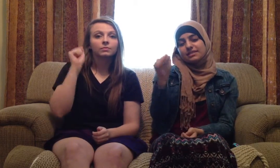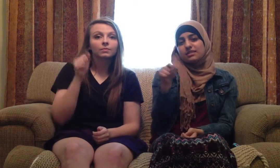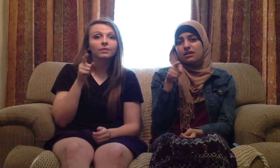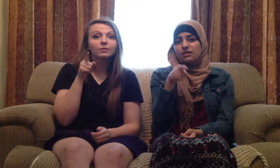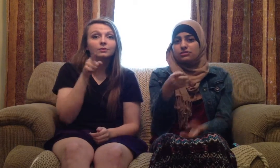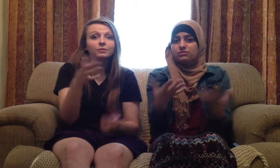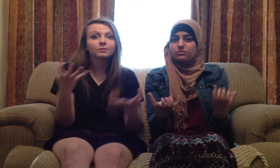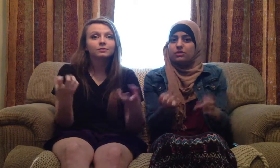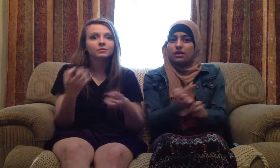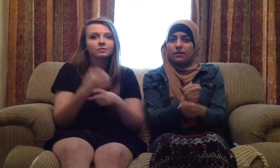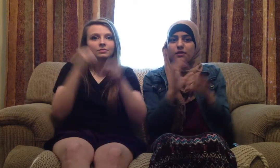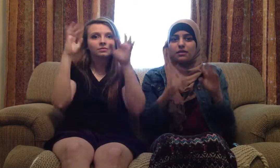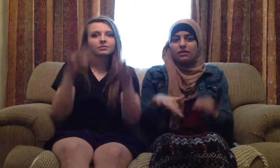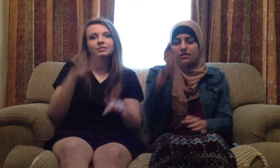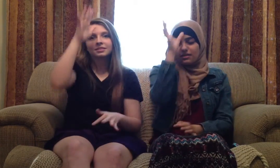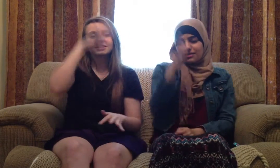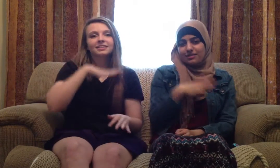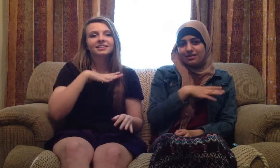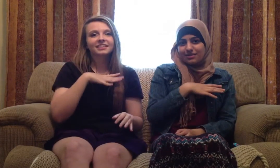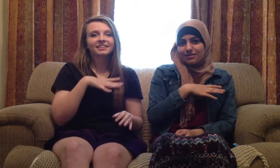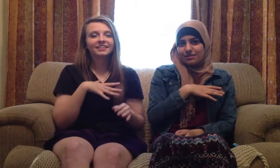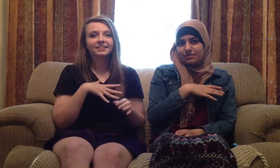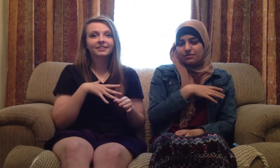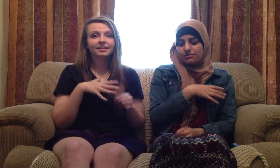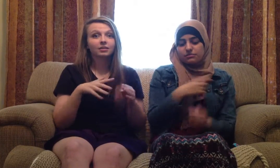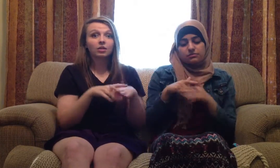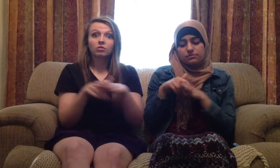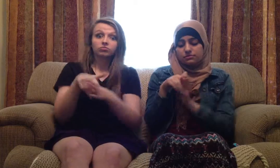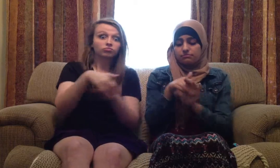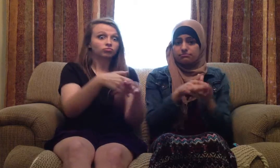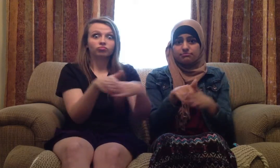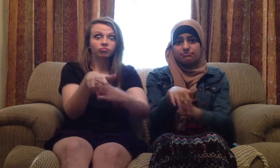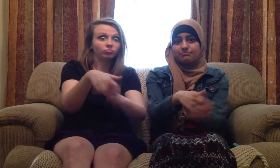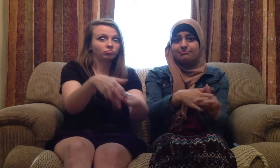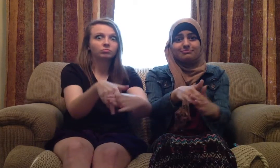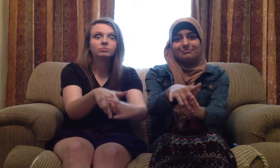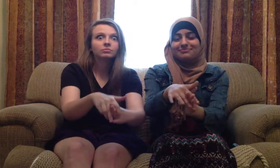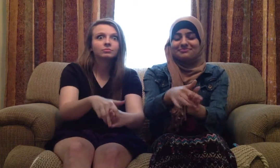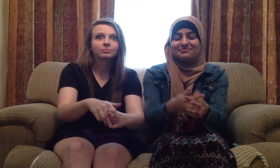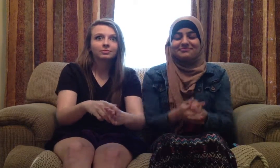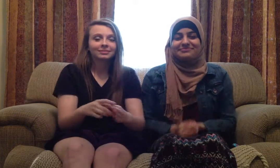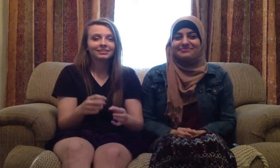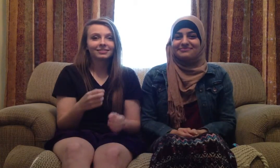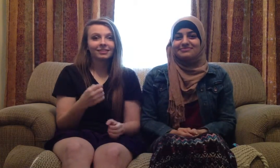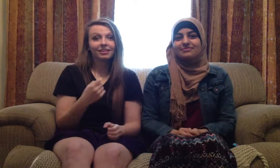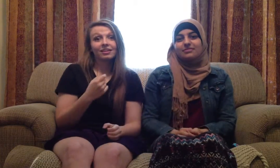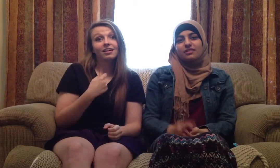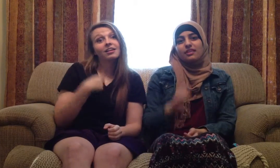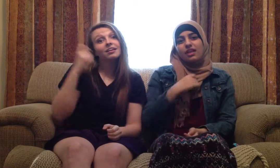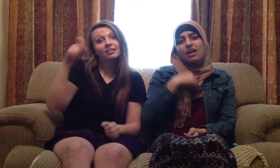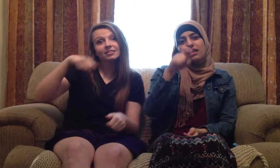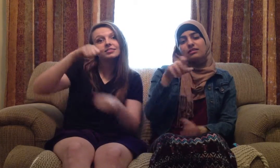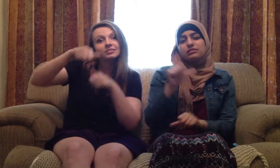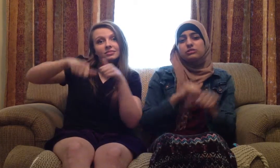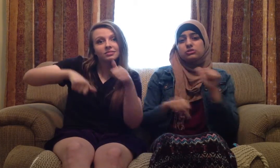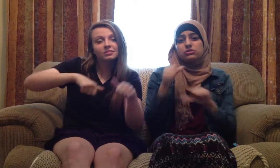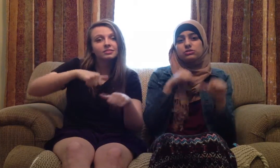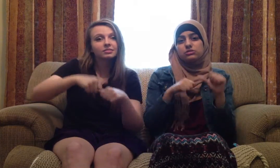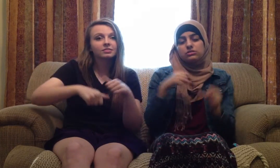Do you wanna build a snowman? Or ride our bike around the halls? I think some company's